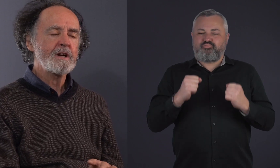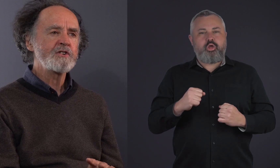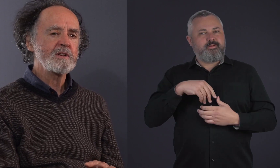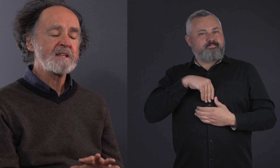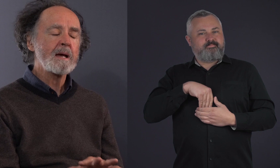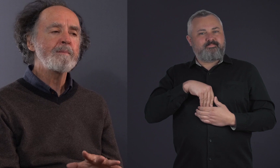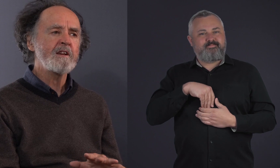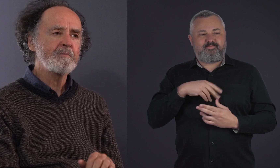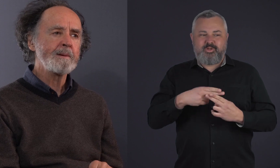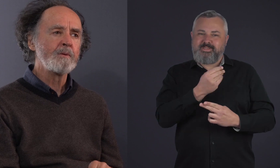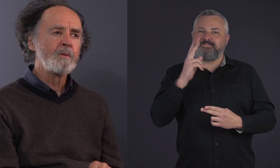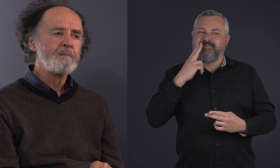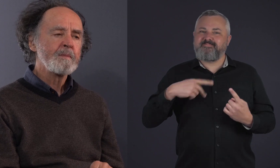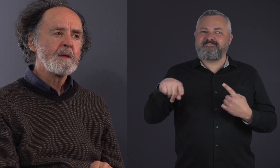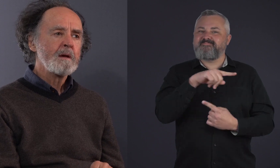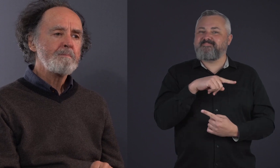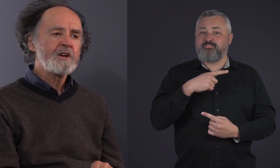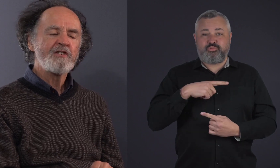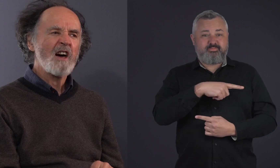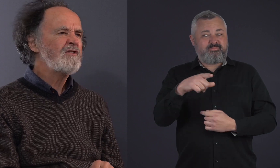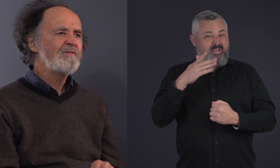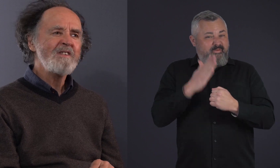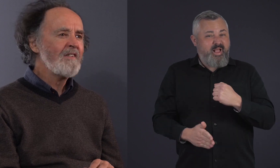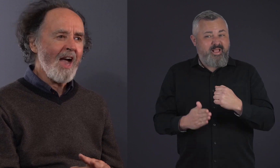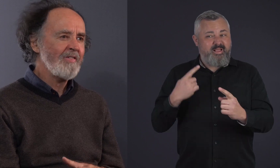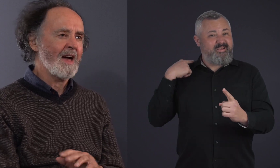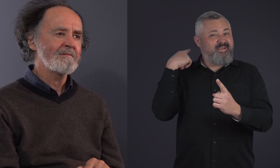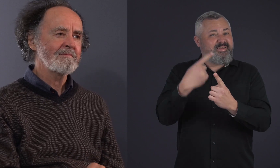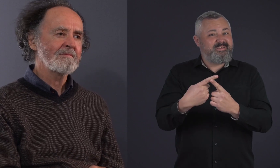entrenched in some deaf people because they've never had that